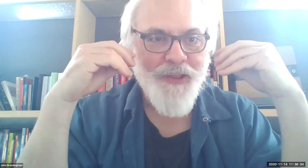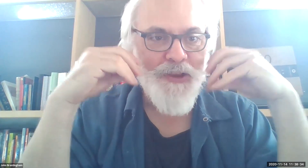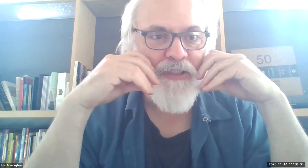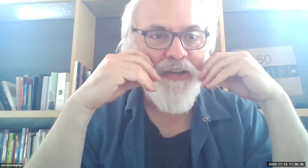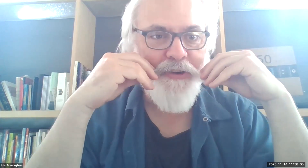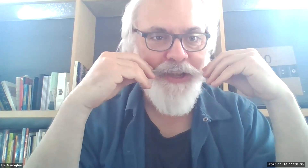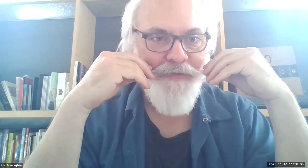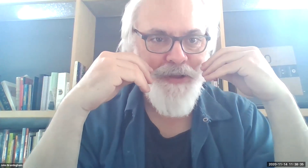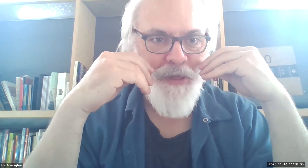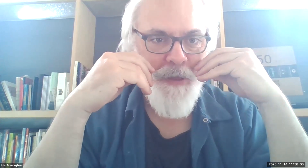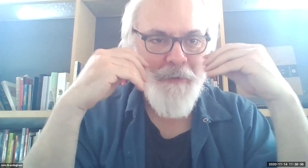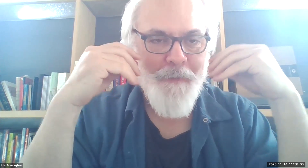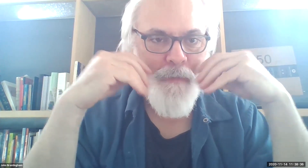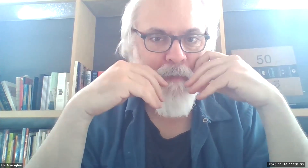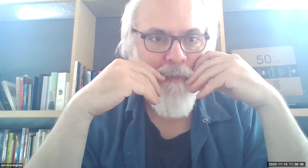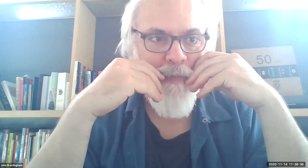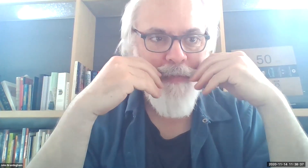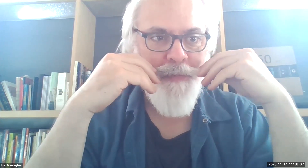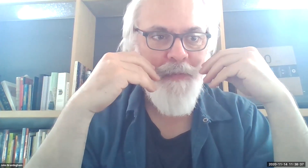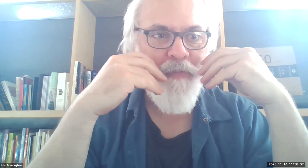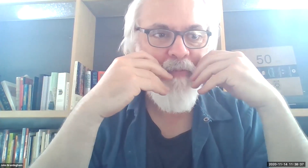Can finally look as sinister as I feel.